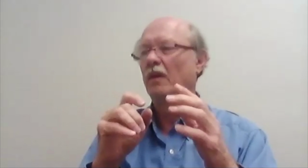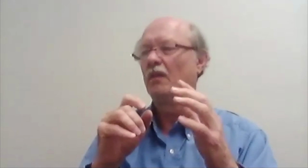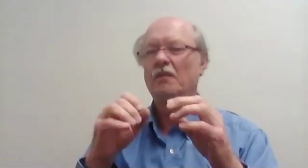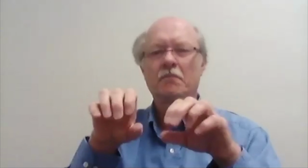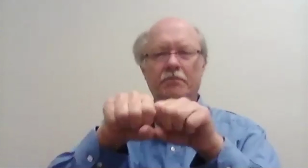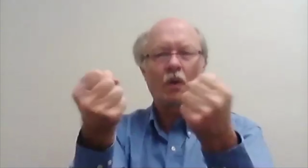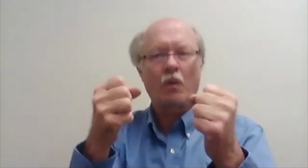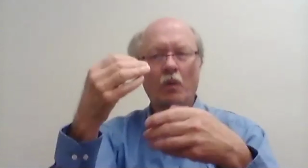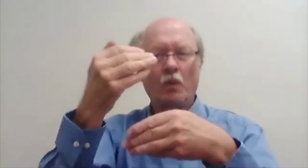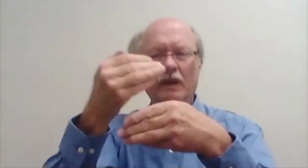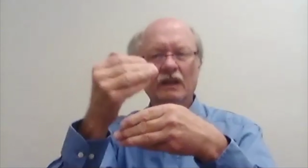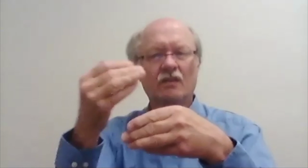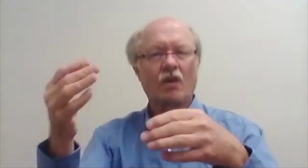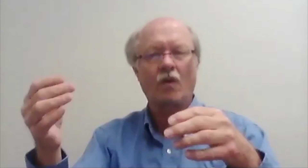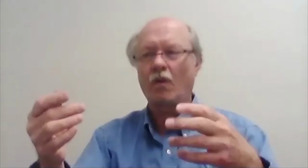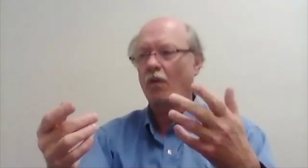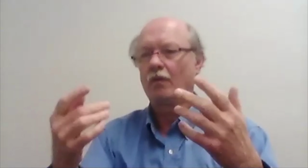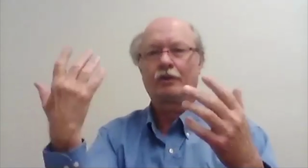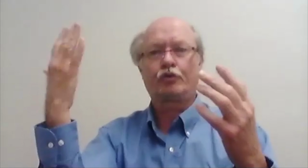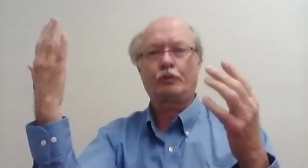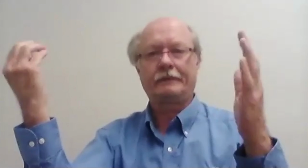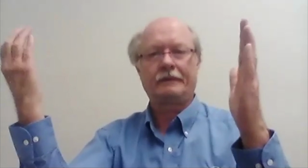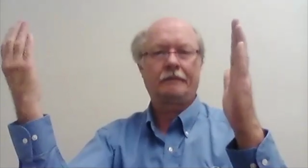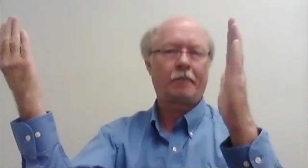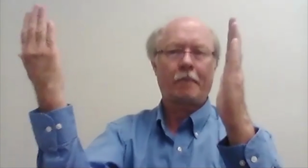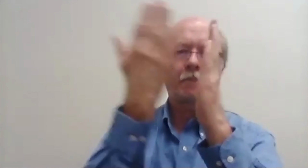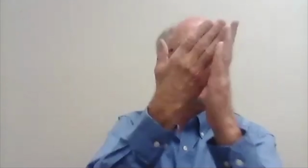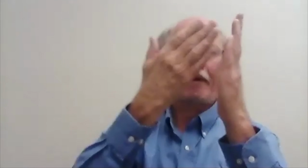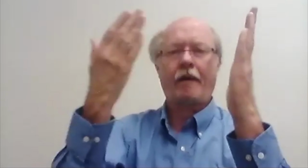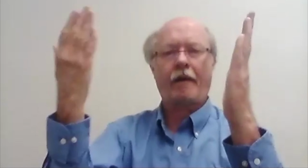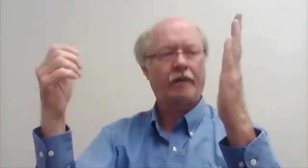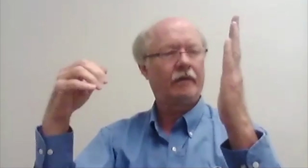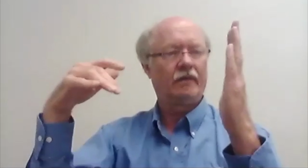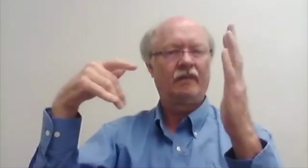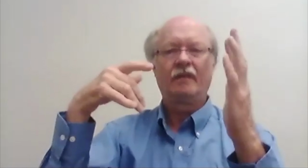maybe some water will get in and you'll have flooding, and some of your things will be ruined.